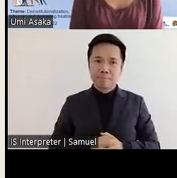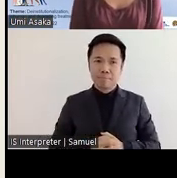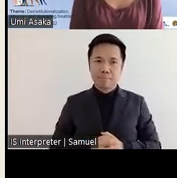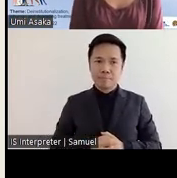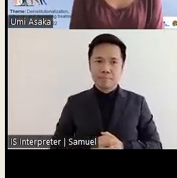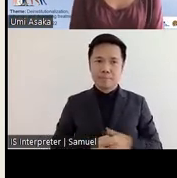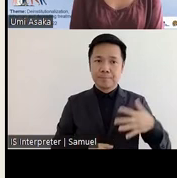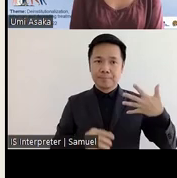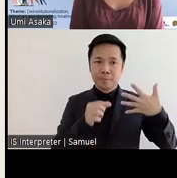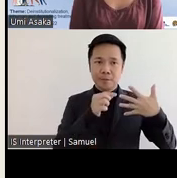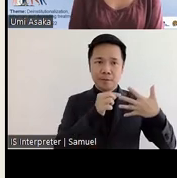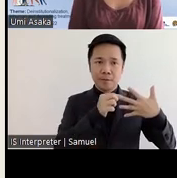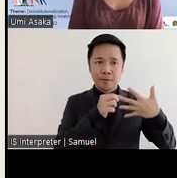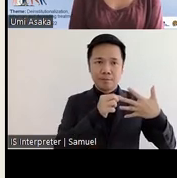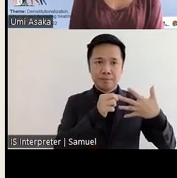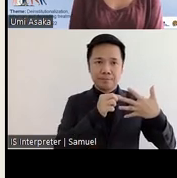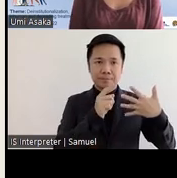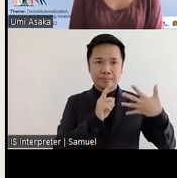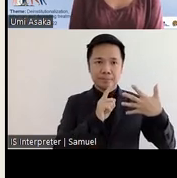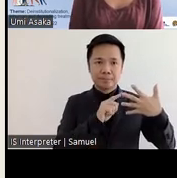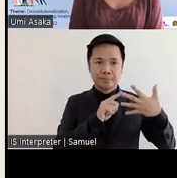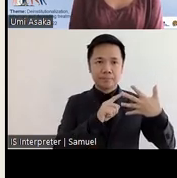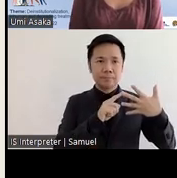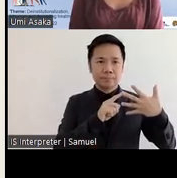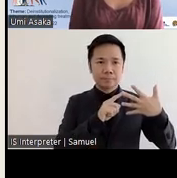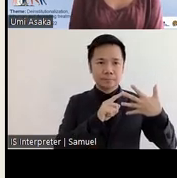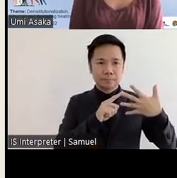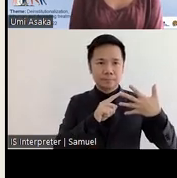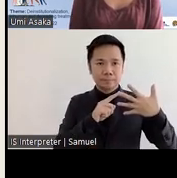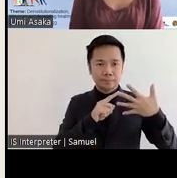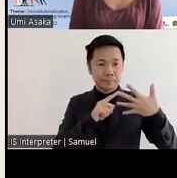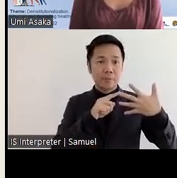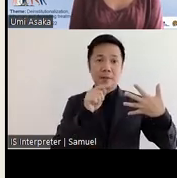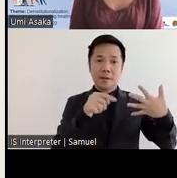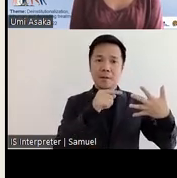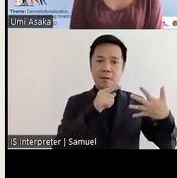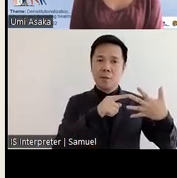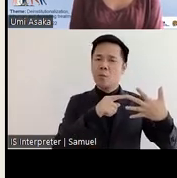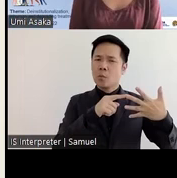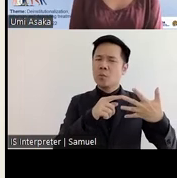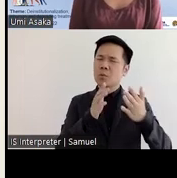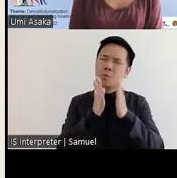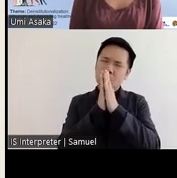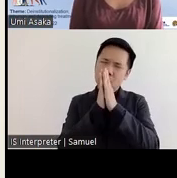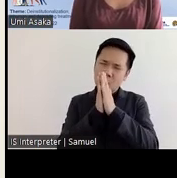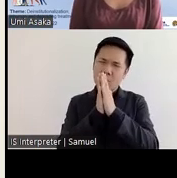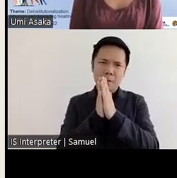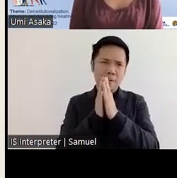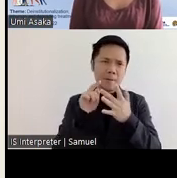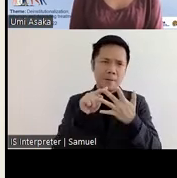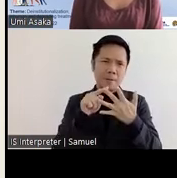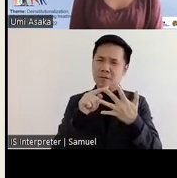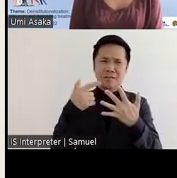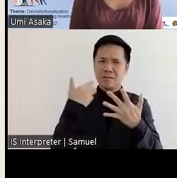Third, we deny love and justice. We condemn egoism held by love and justice. We believe